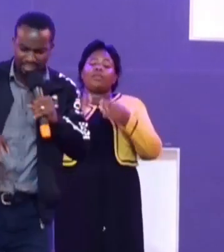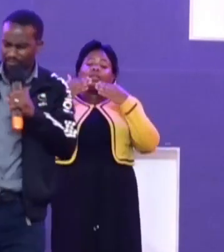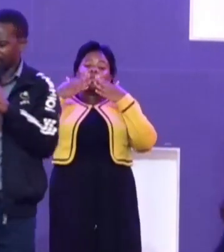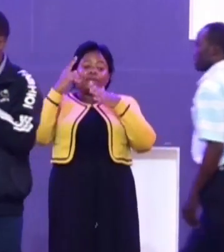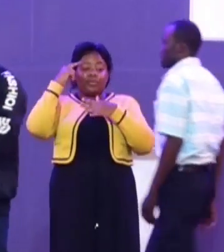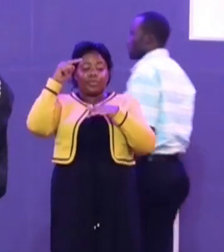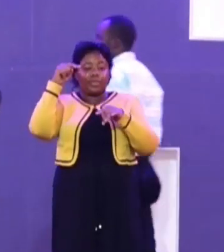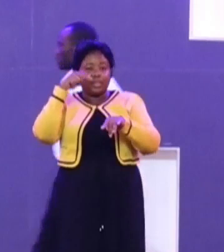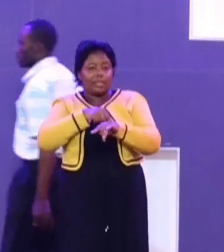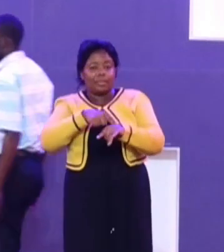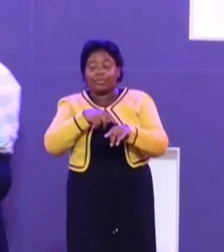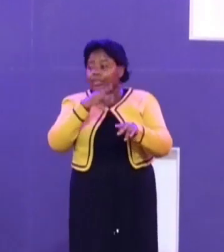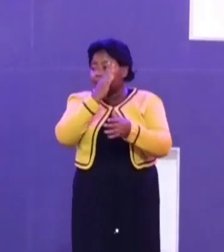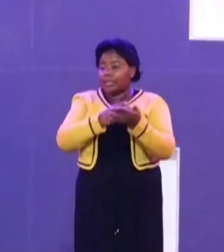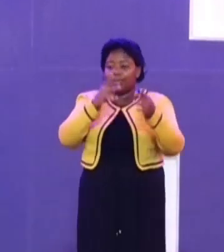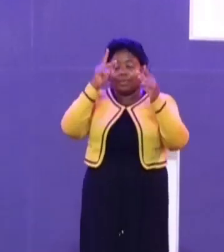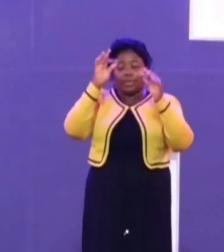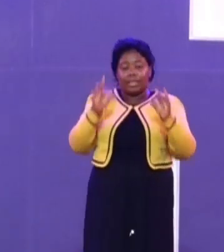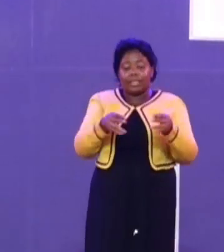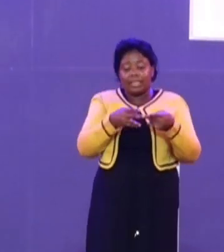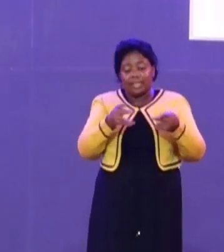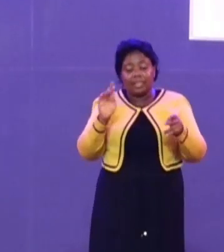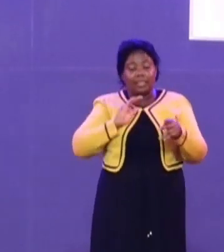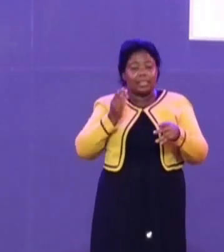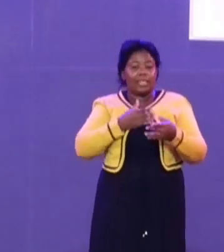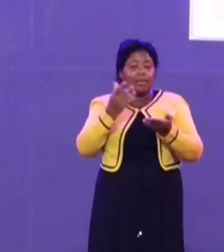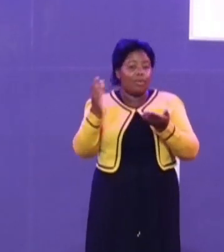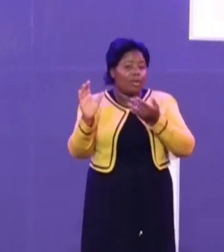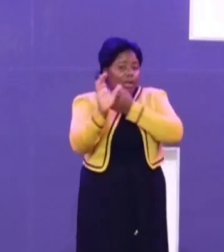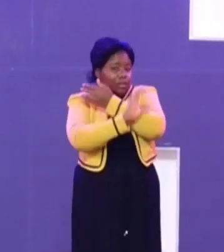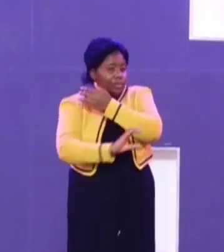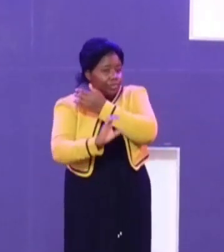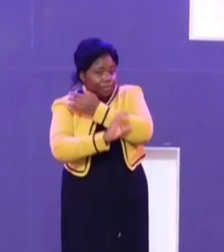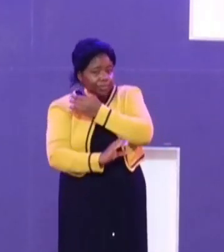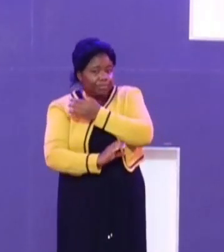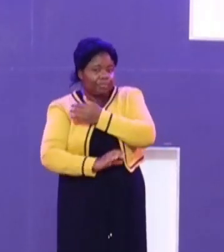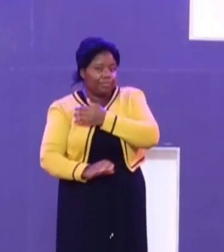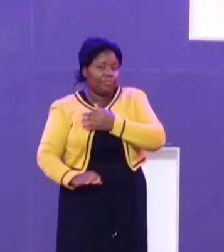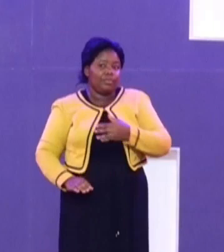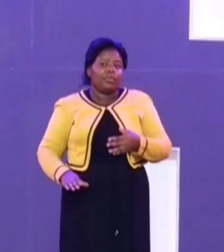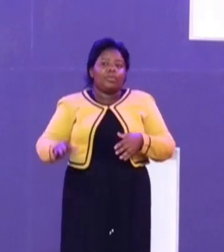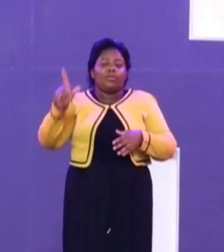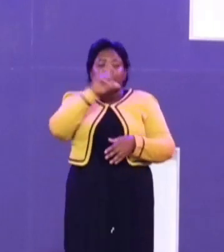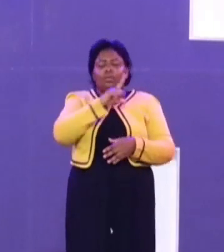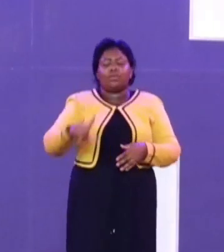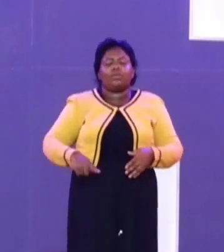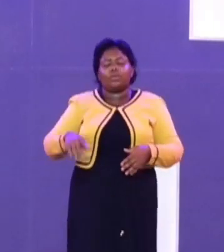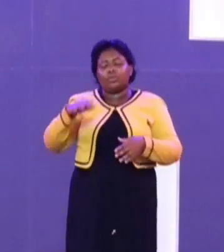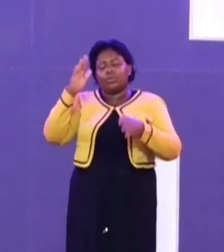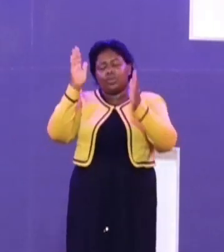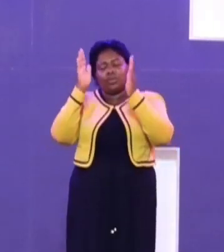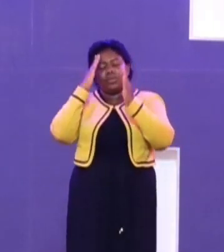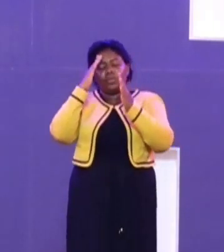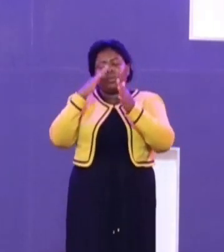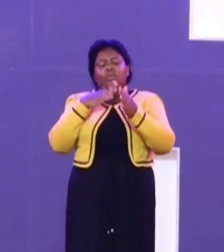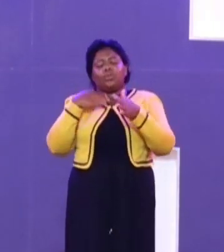time that something is beginning in our country. Era tukwebaza nti nemubiseera bino waliwo kitandika mu nsi yaffe. Lord, we know you want to take us to higher levels